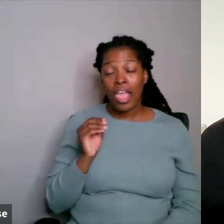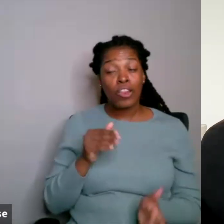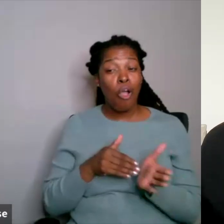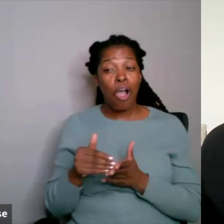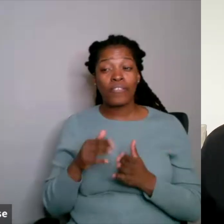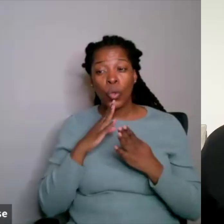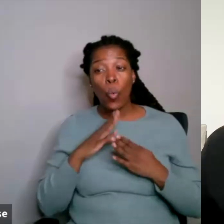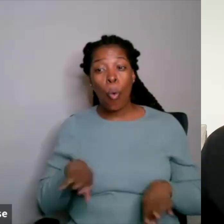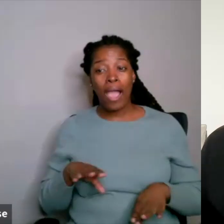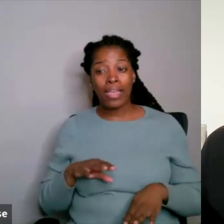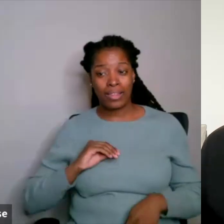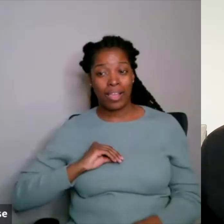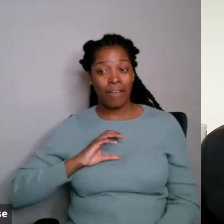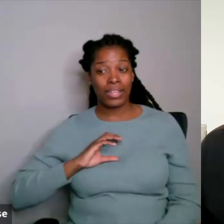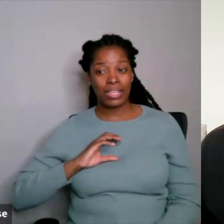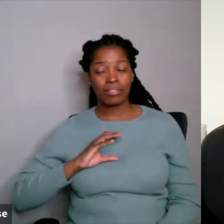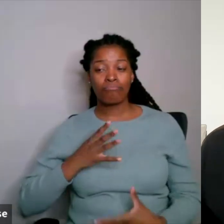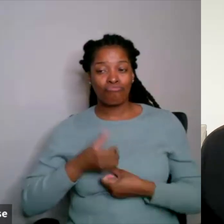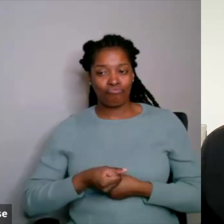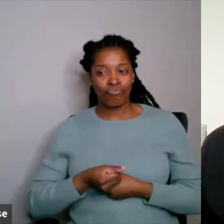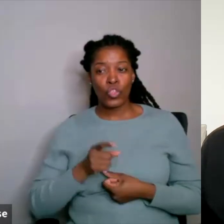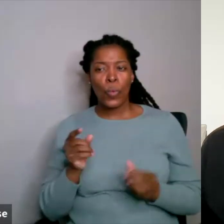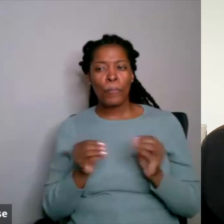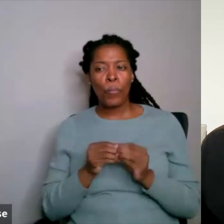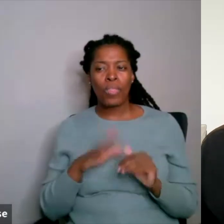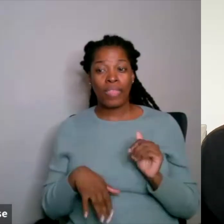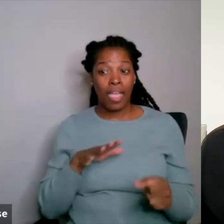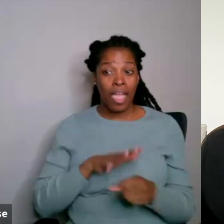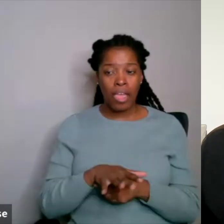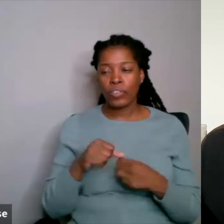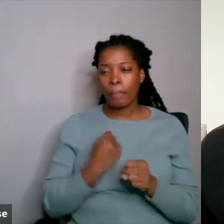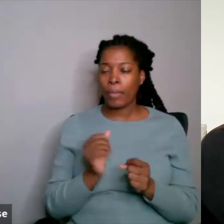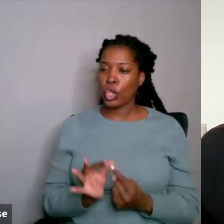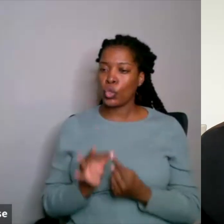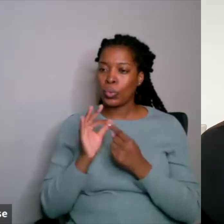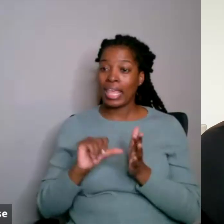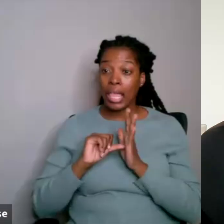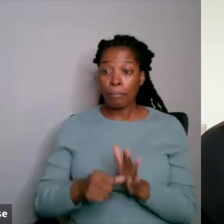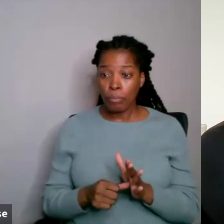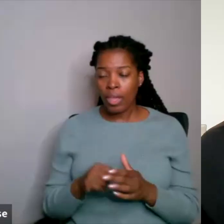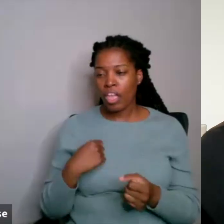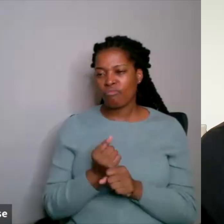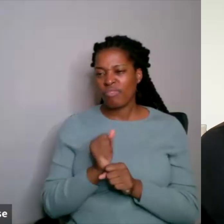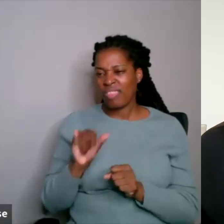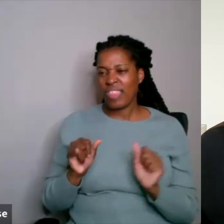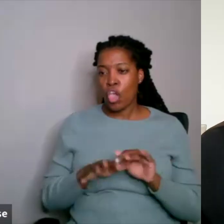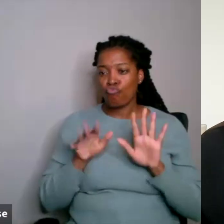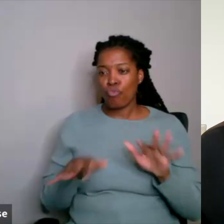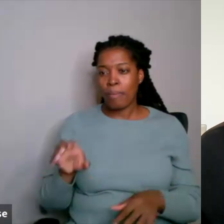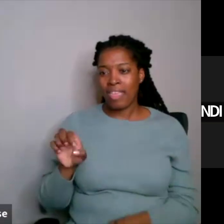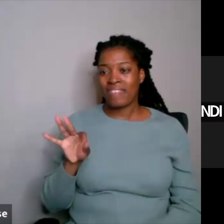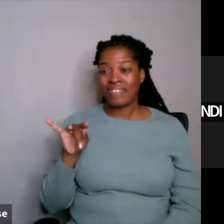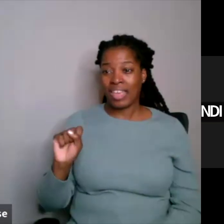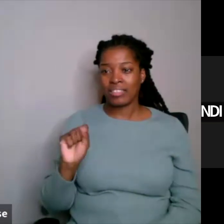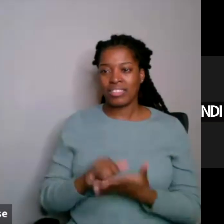quiet confidence that you are more than enough to make a unique imprint and to create ripple effects that are